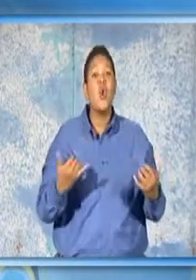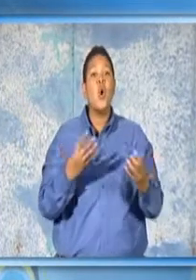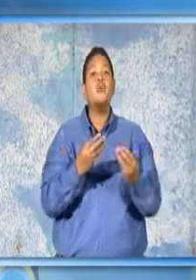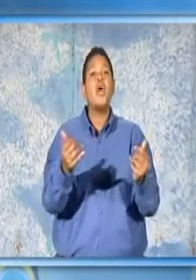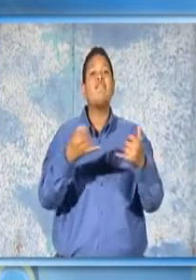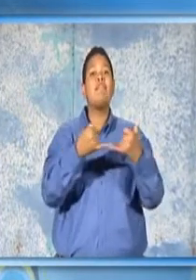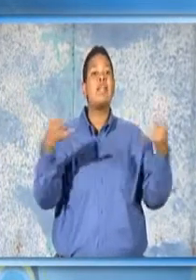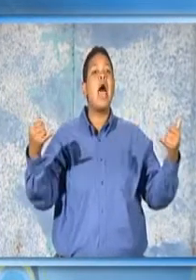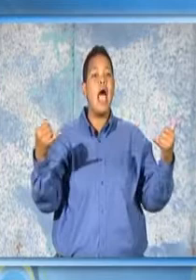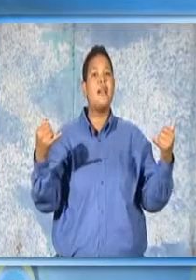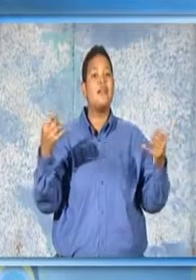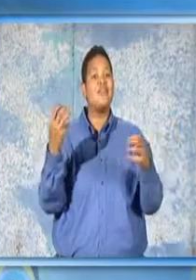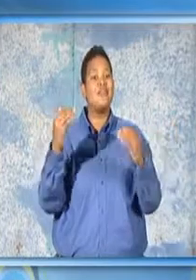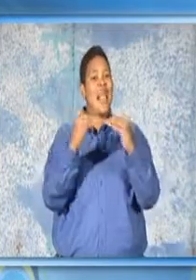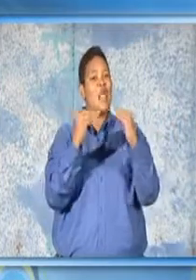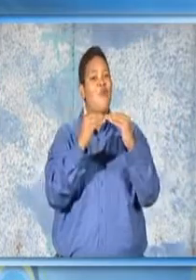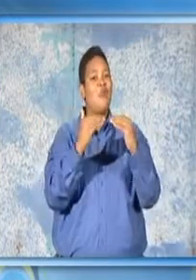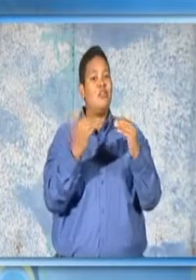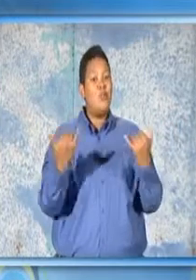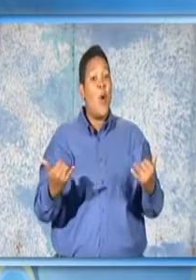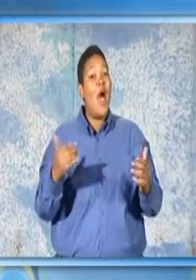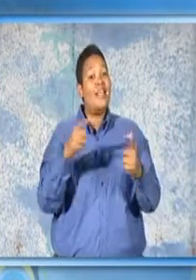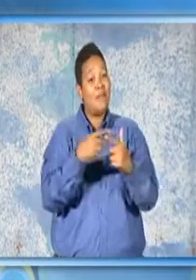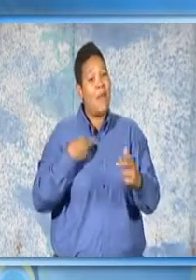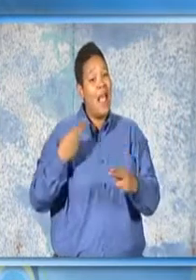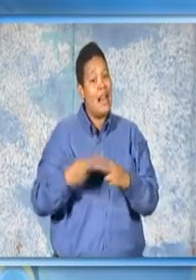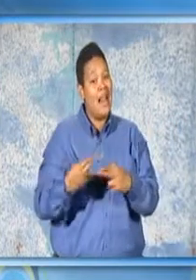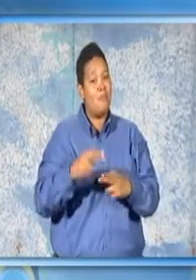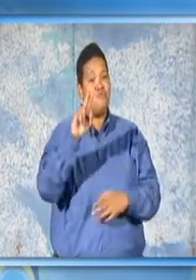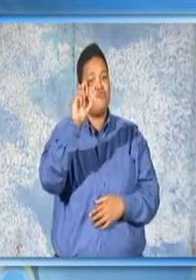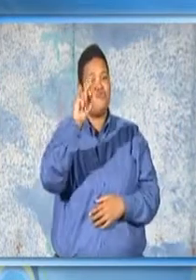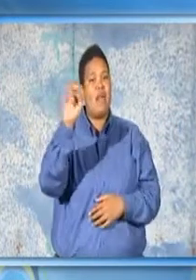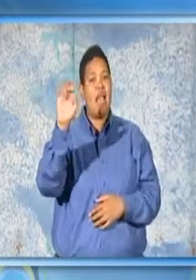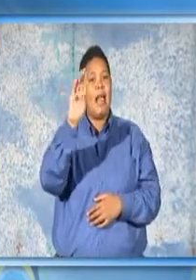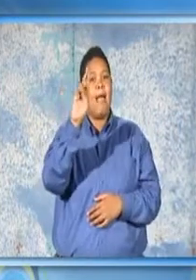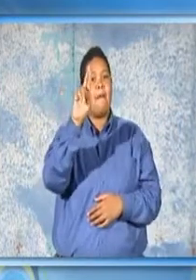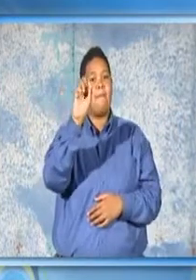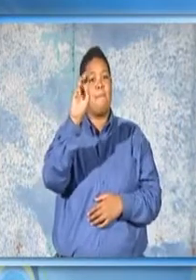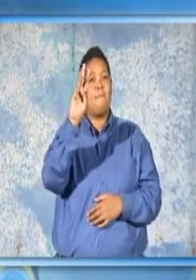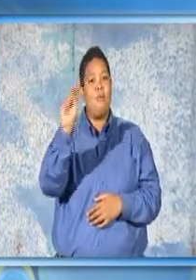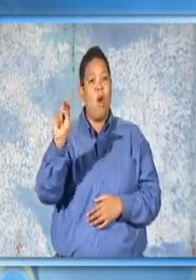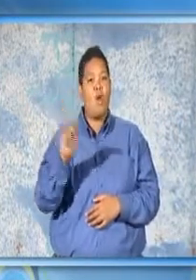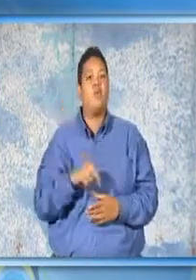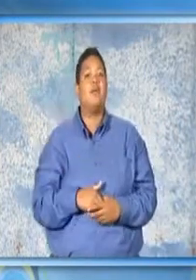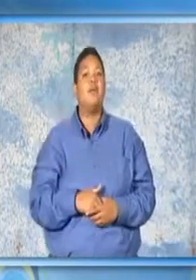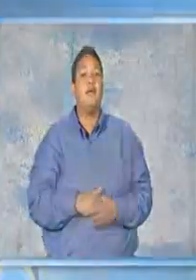next. Until then, I am Renee Brown.